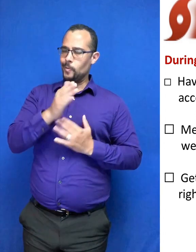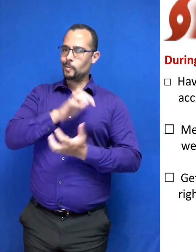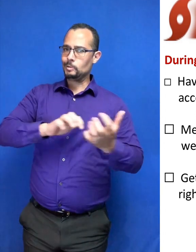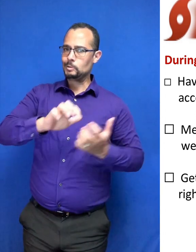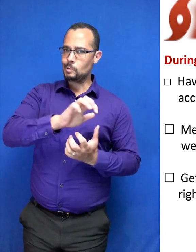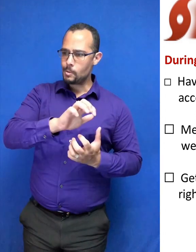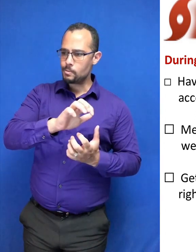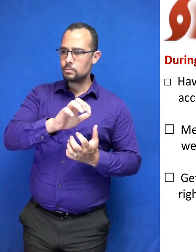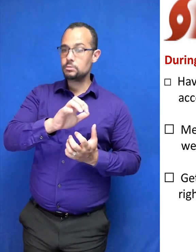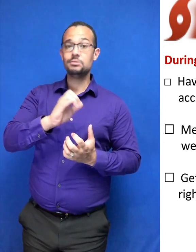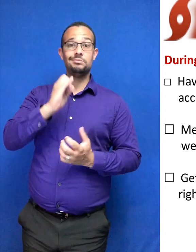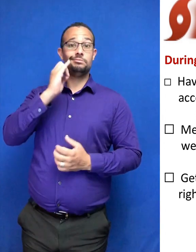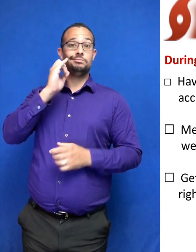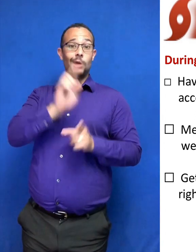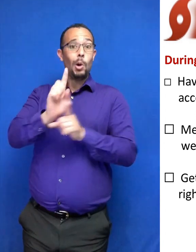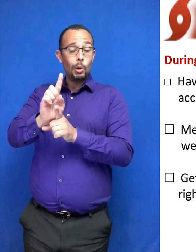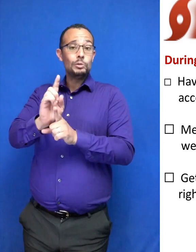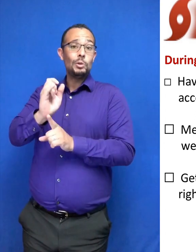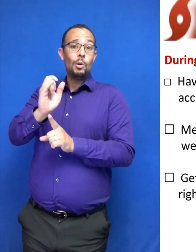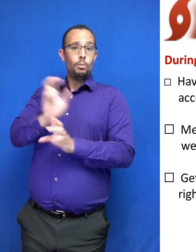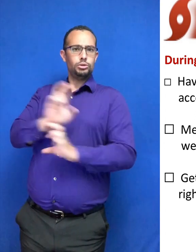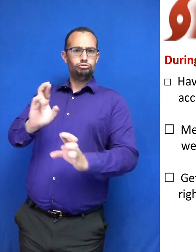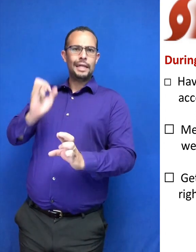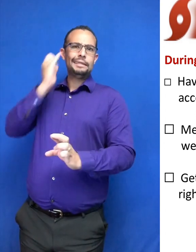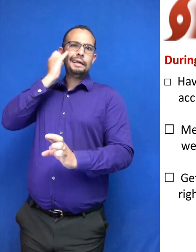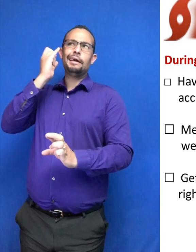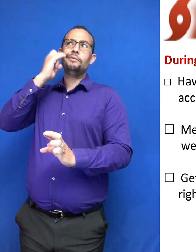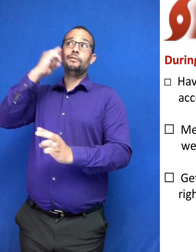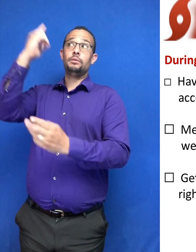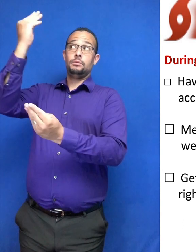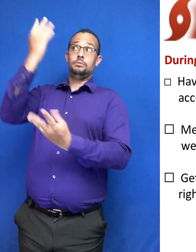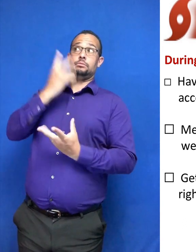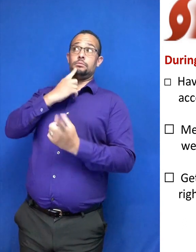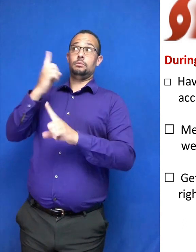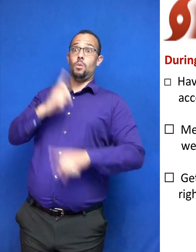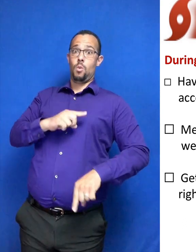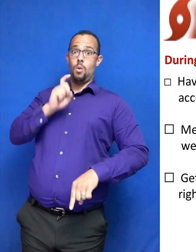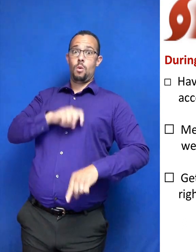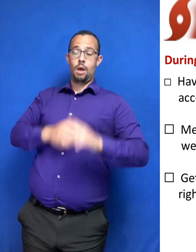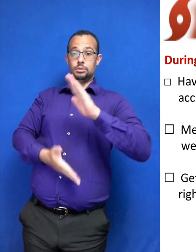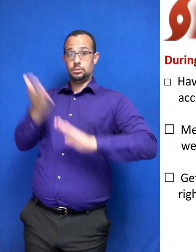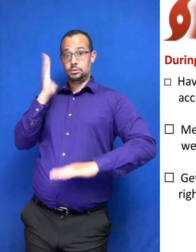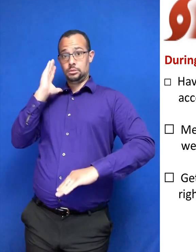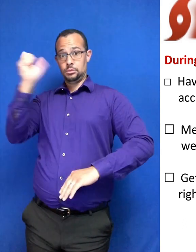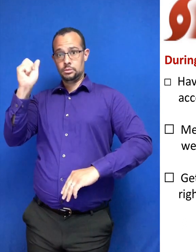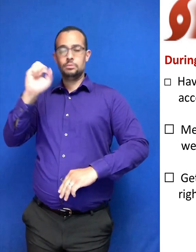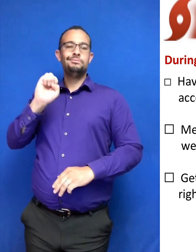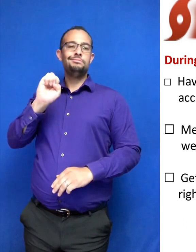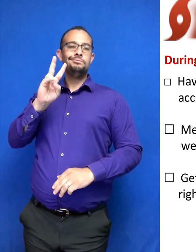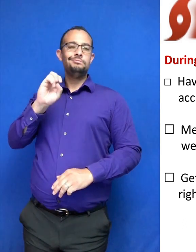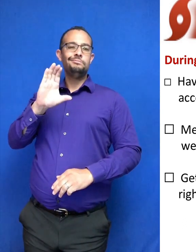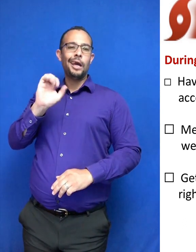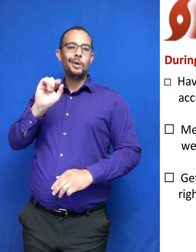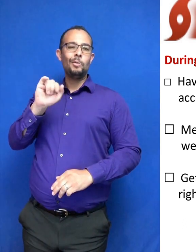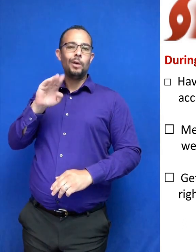evacuate. It's important to have all of your to-go bag items ready and packed. The to-go